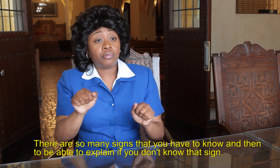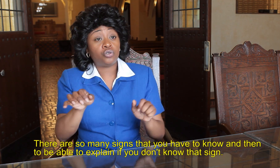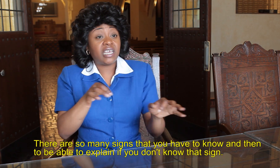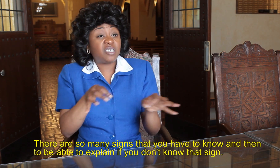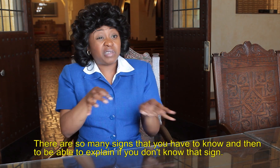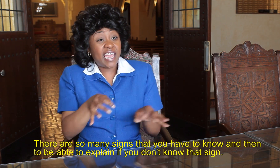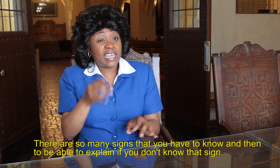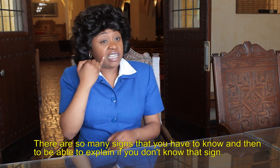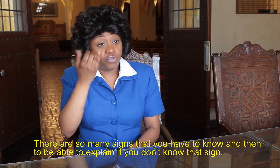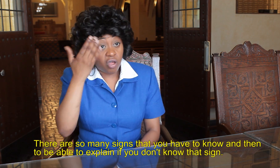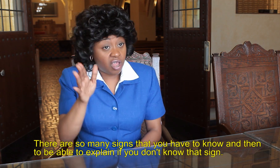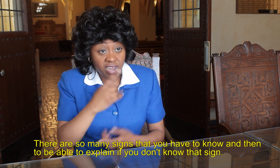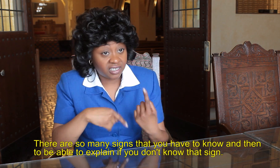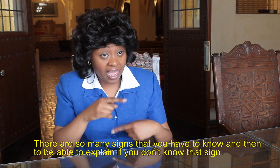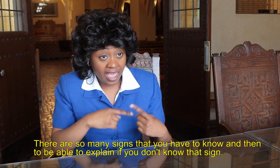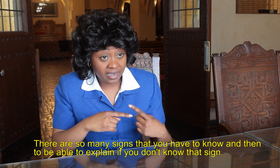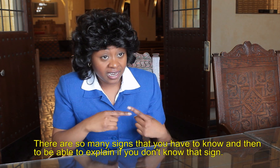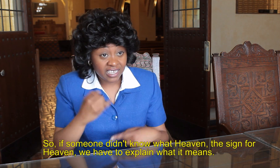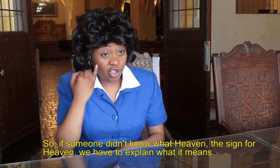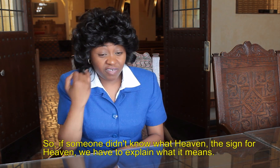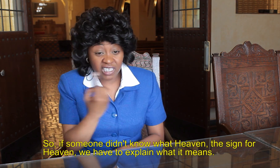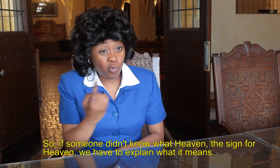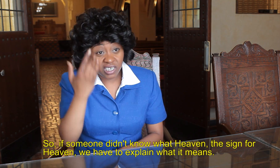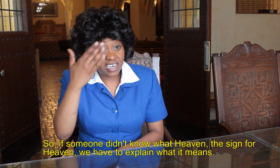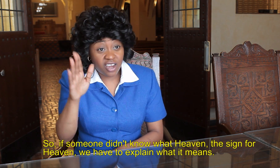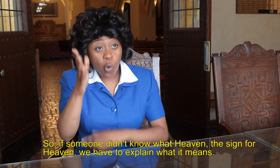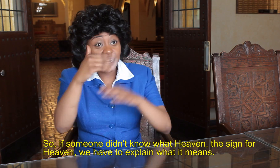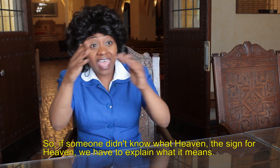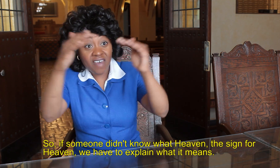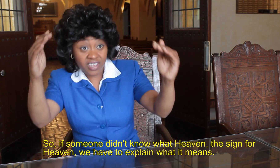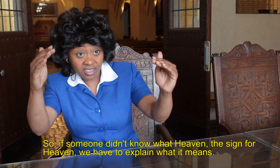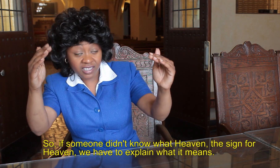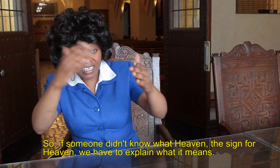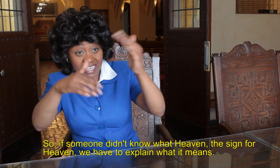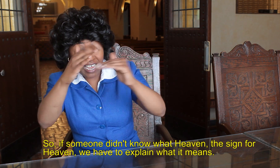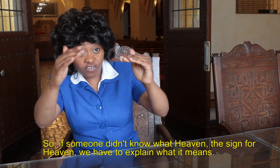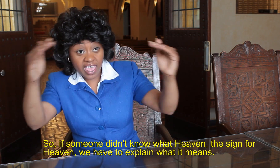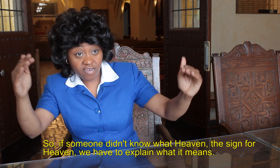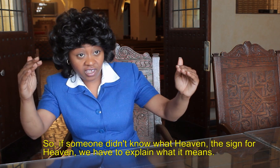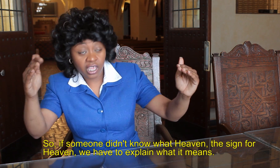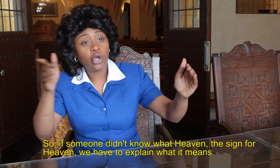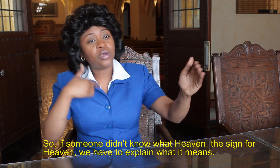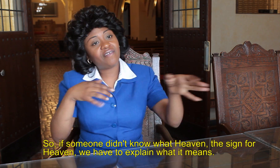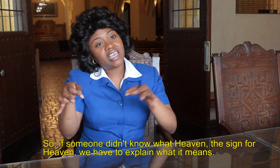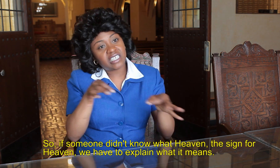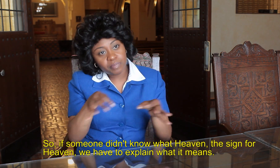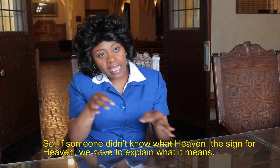to explain if you don't know that sign. So if someone didn't know what heaven, the sign for heaven, we have to explain